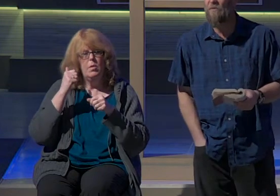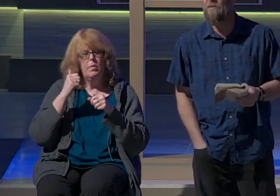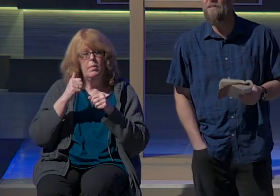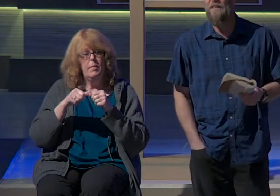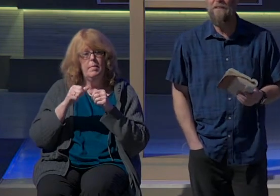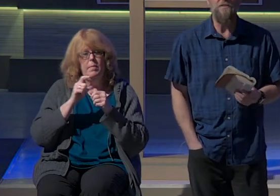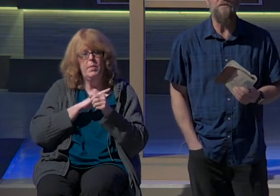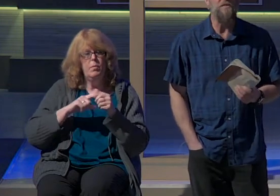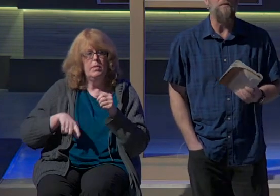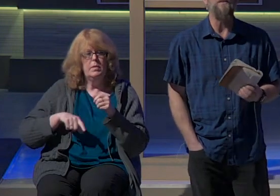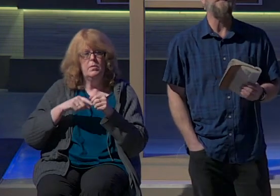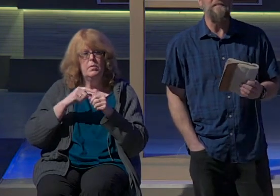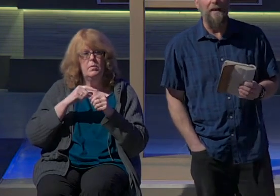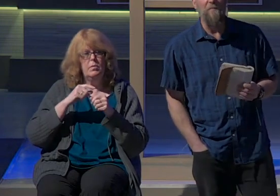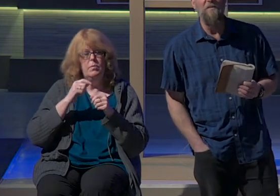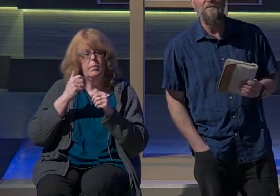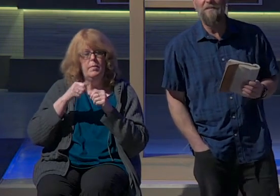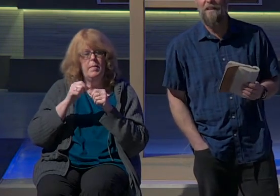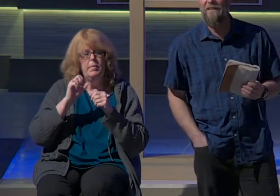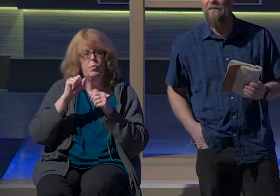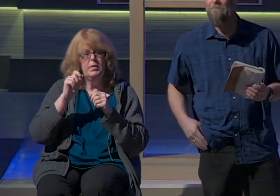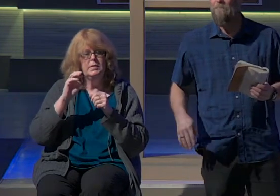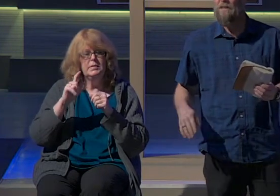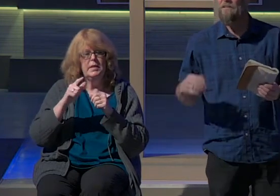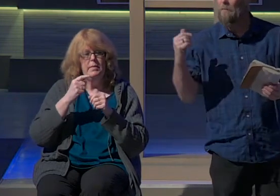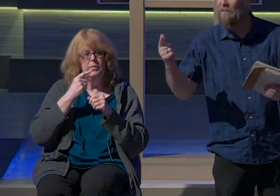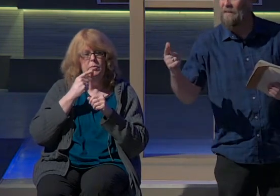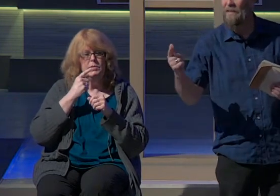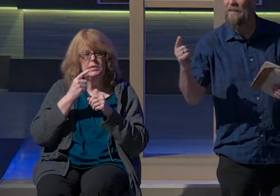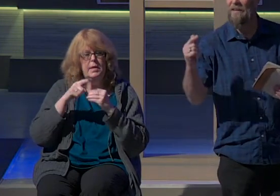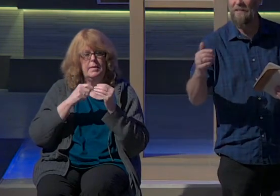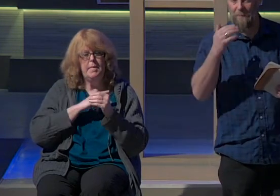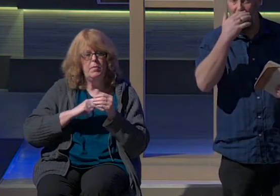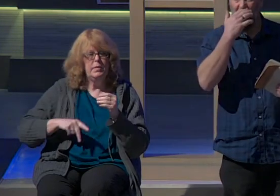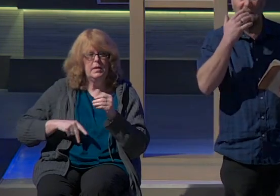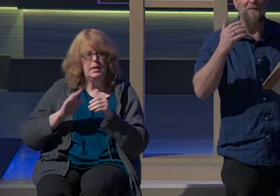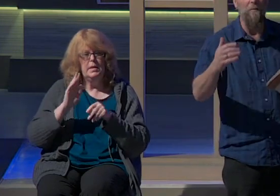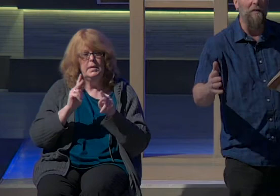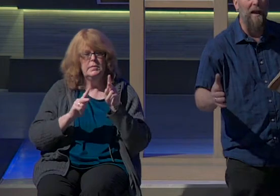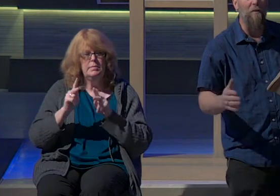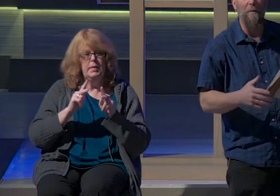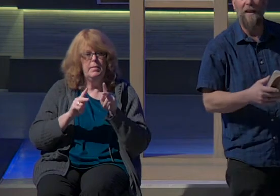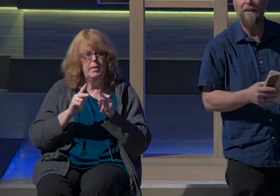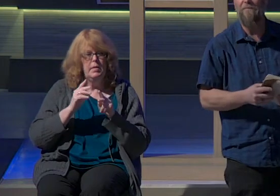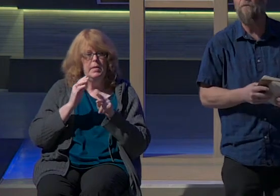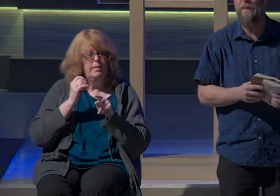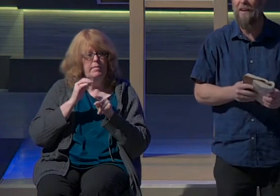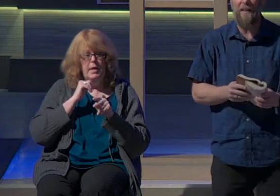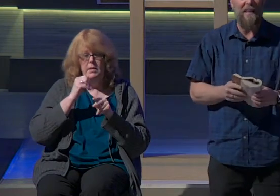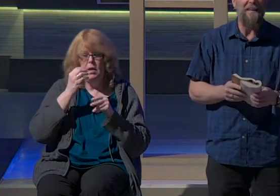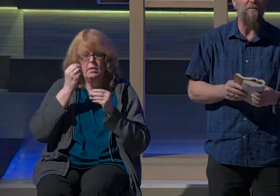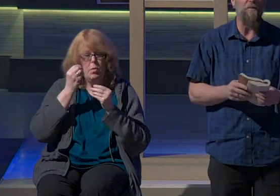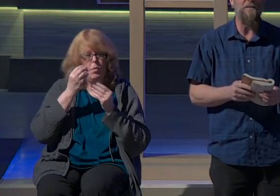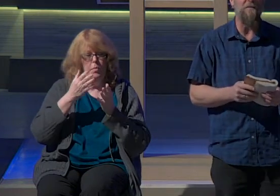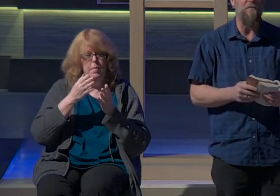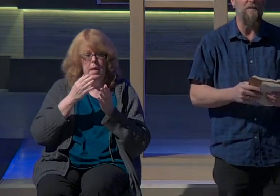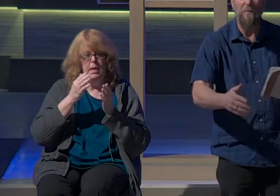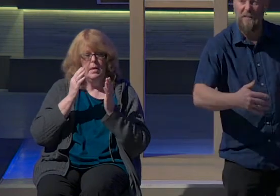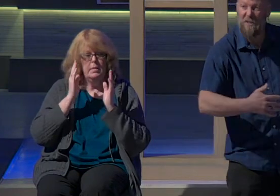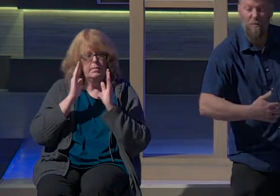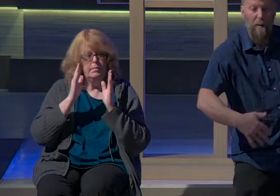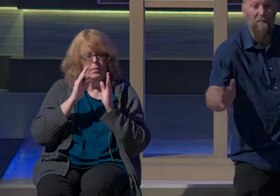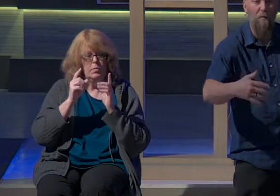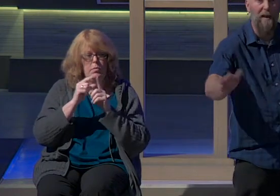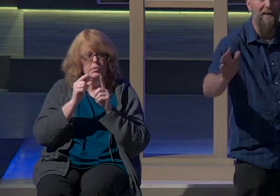the Lord said, or excuse me, what Samuel said about the king and his people? If they will not obey, if they will not heed the words of the Lord,